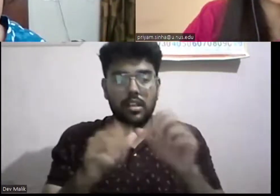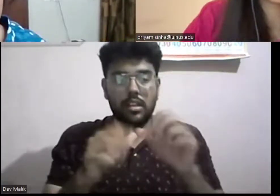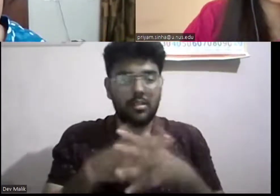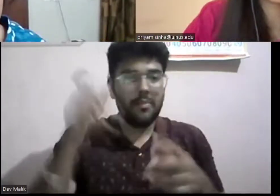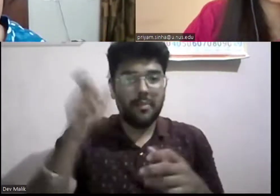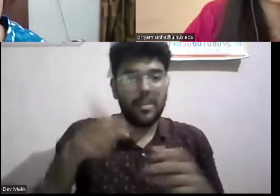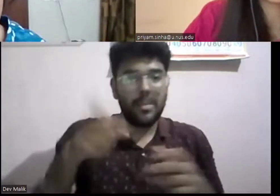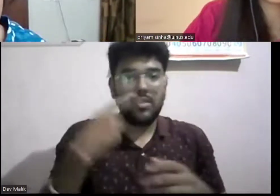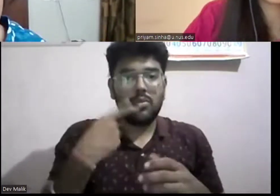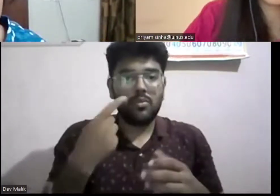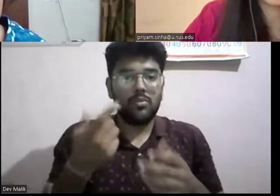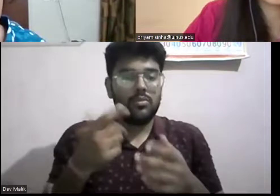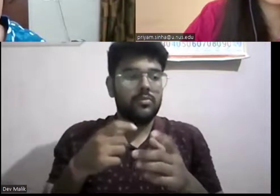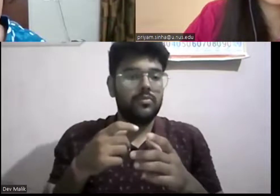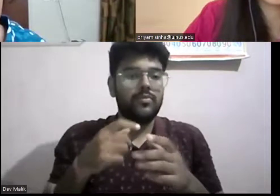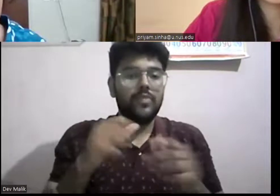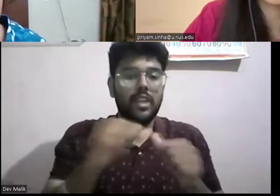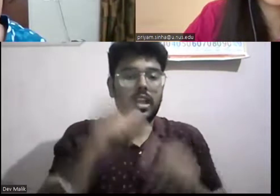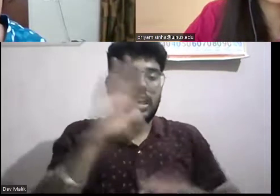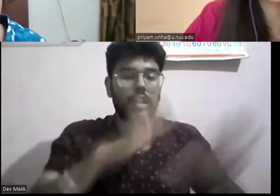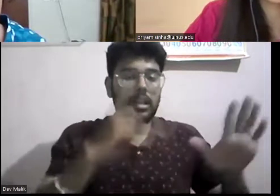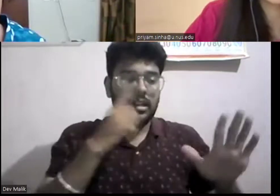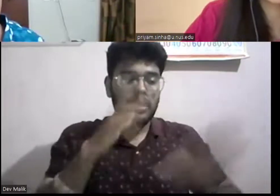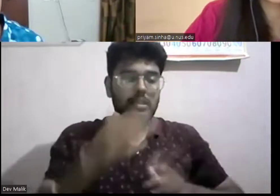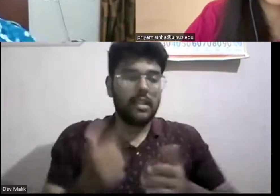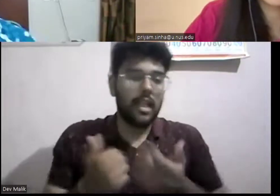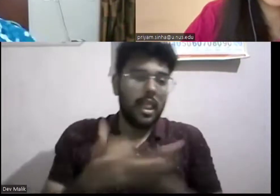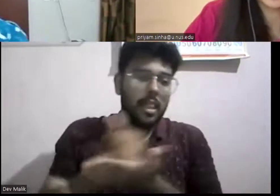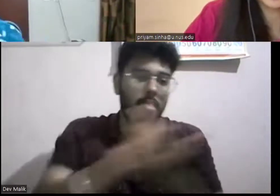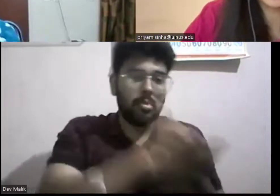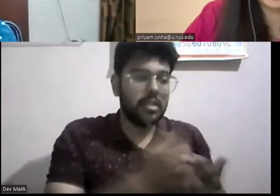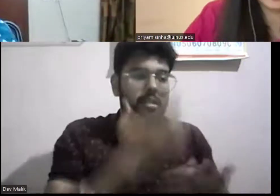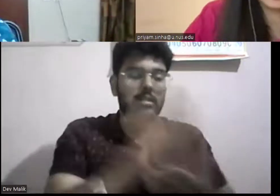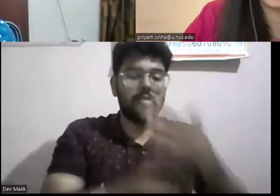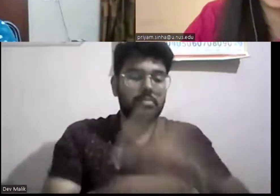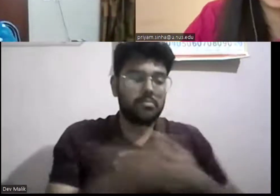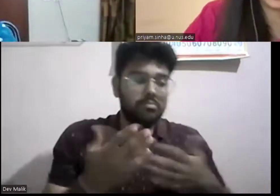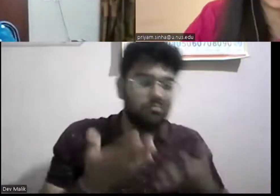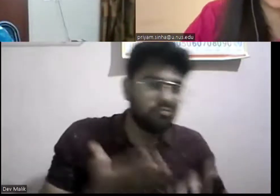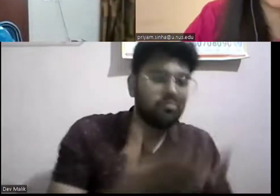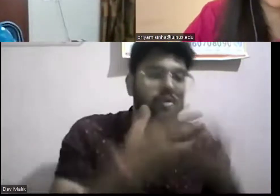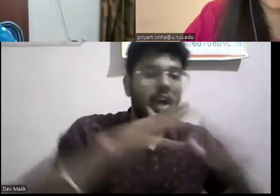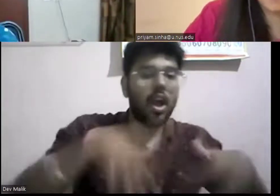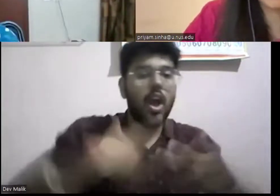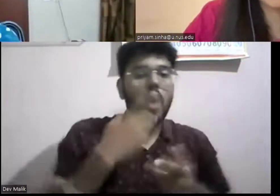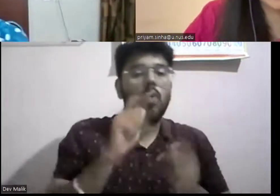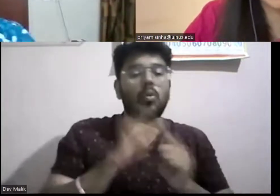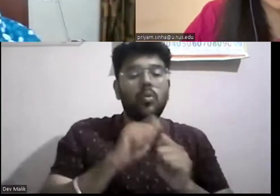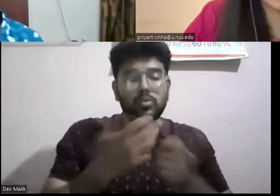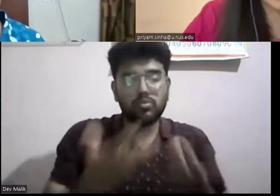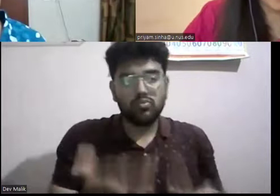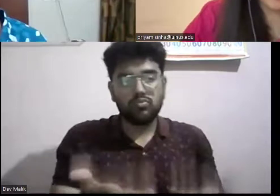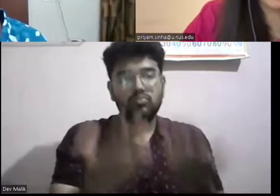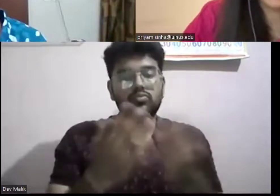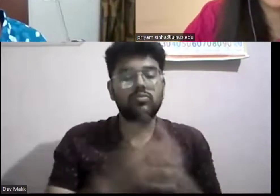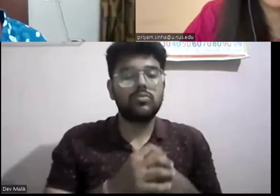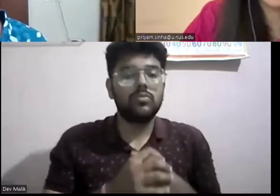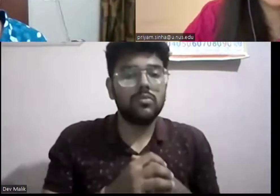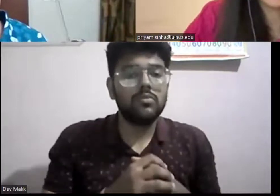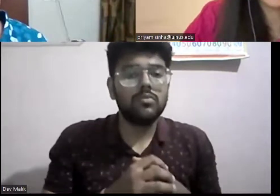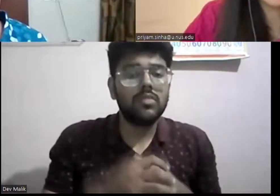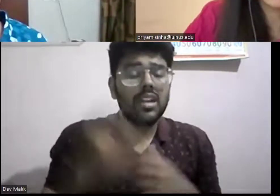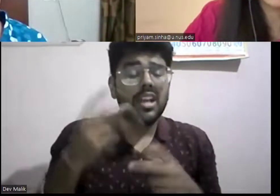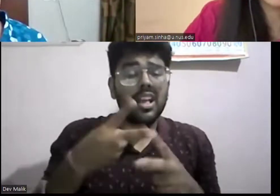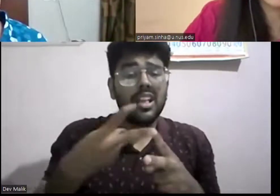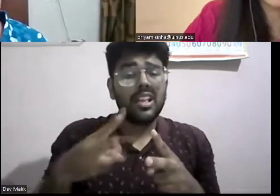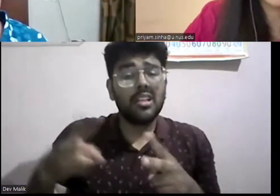helped Kalki to channelize the character more vividly or help her work through it. And then you said that in other